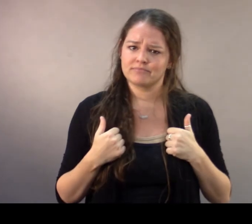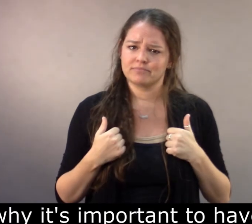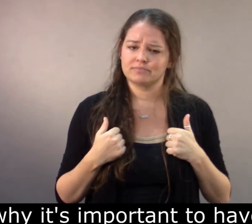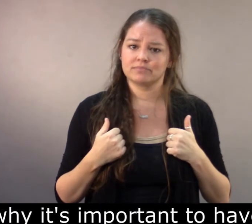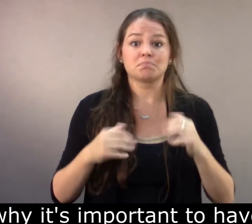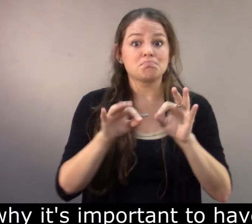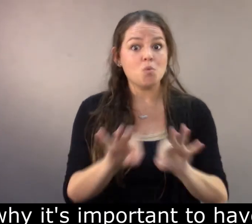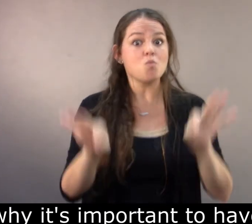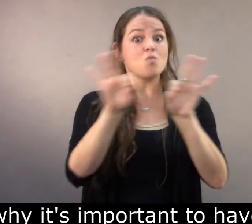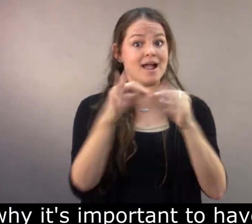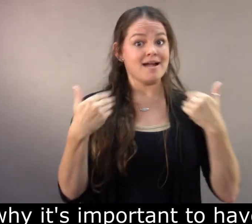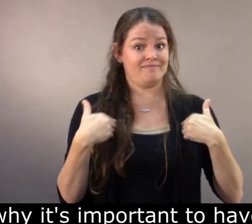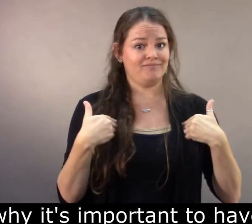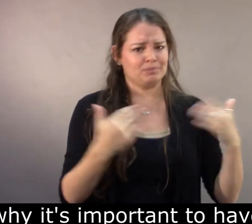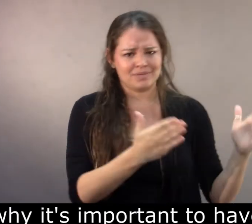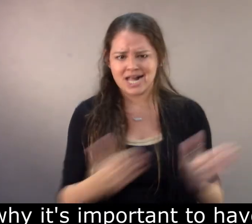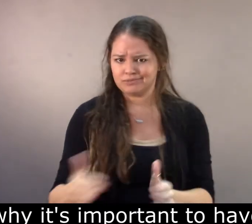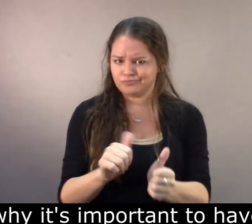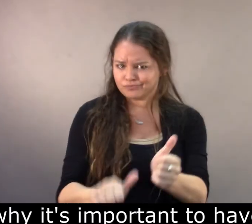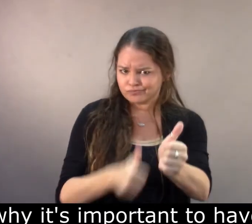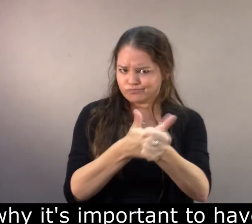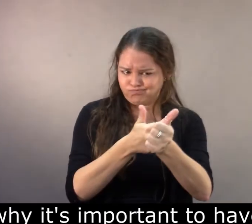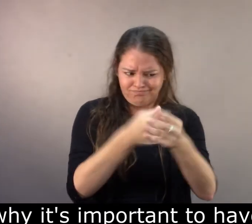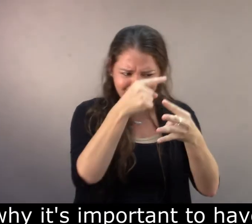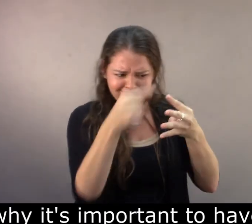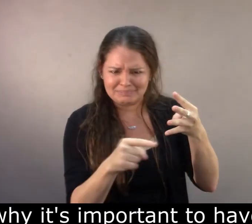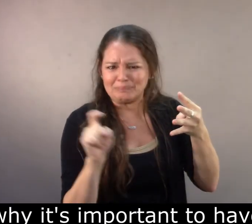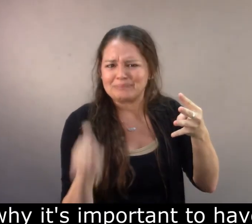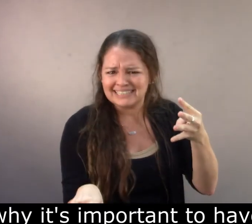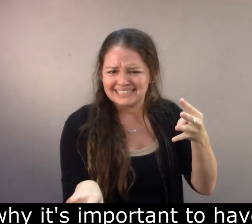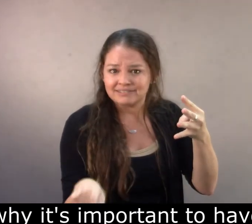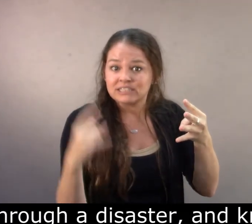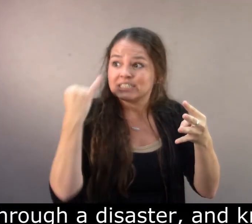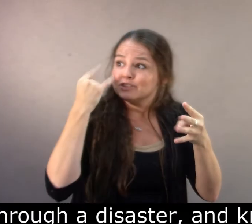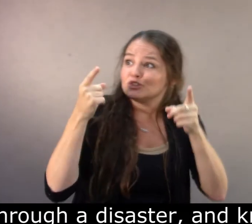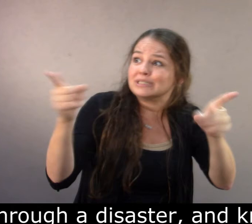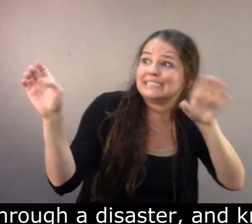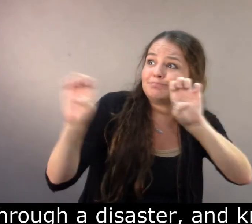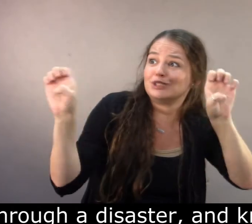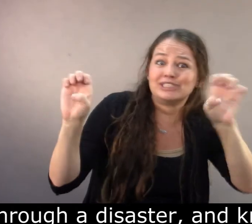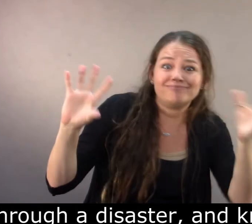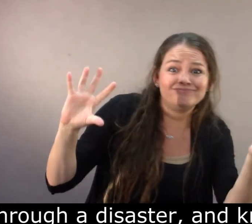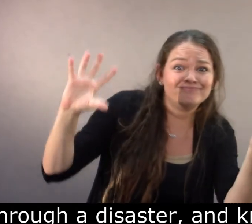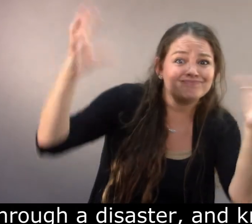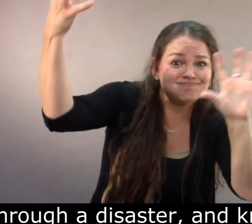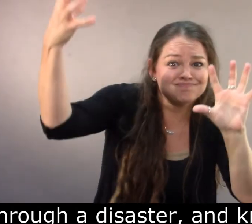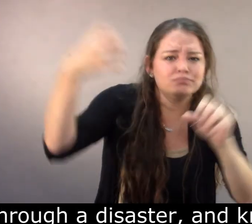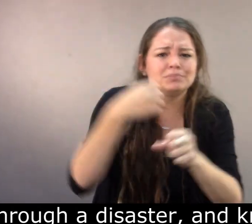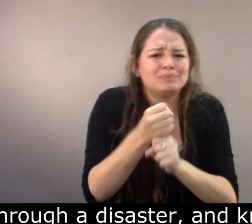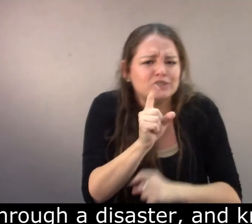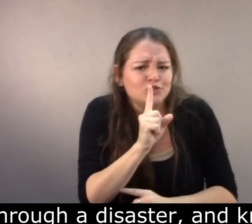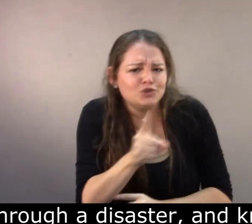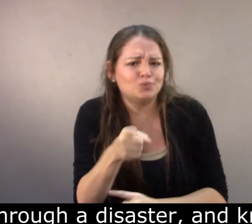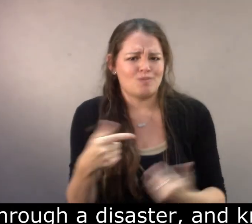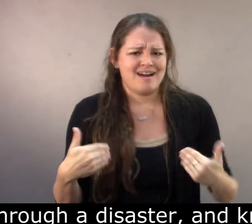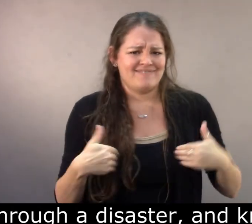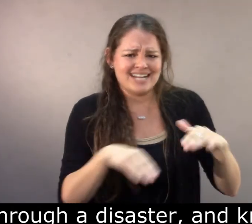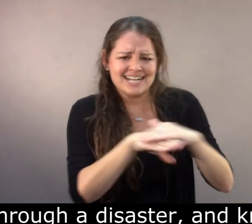That's why it's important to have a plan, to have essential items needed to live through a disaster, and know how you'll get credible